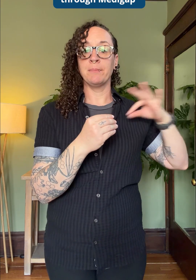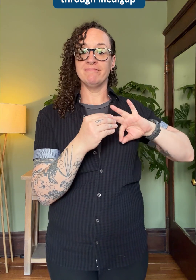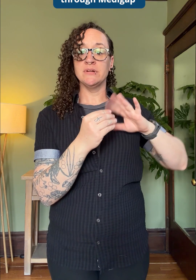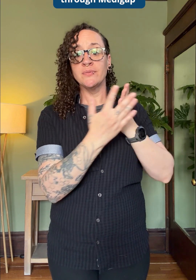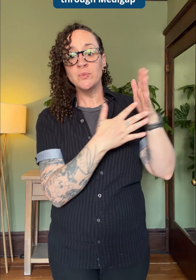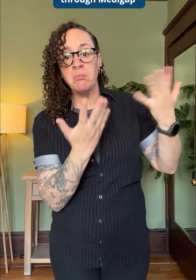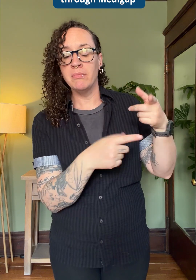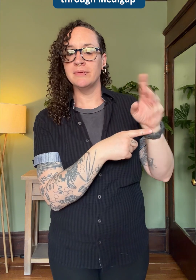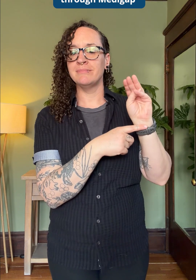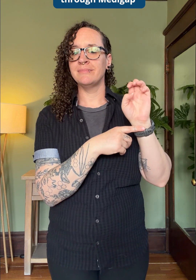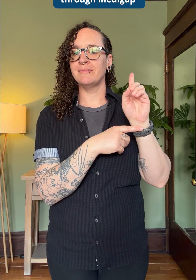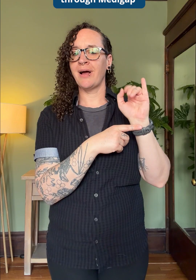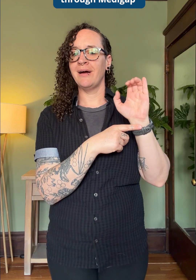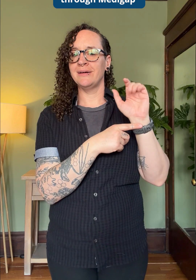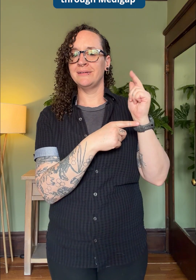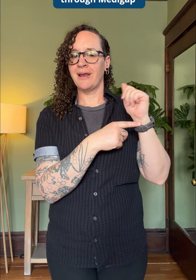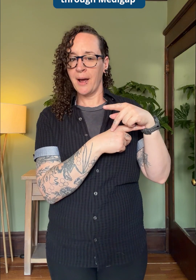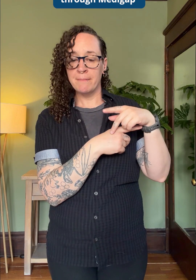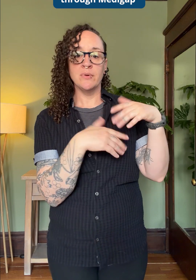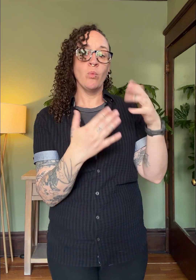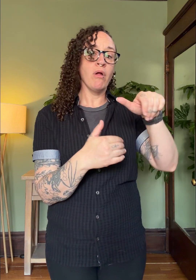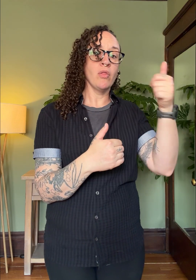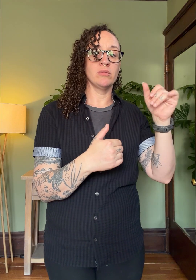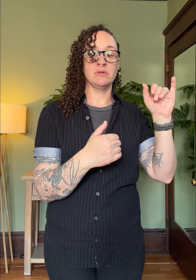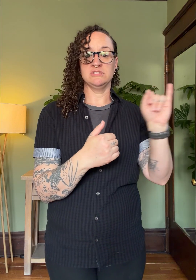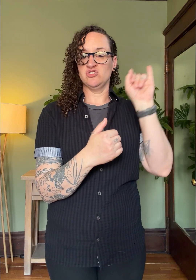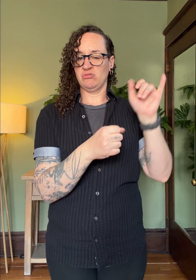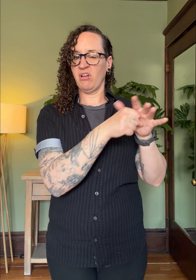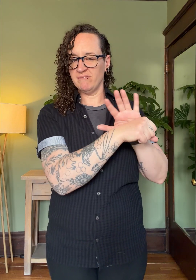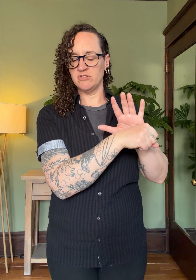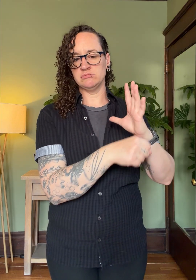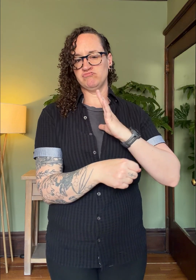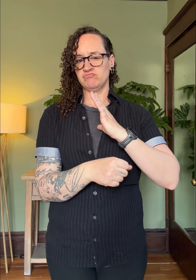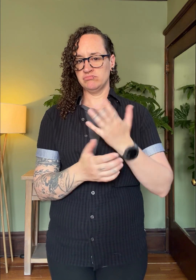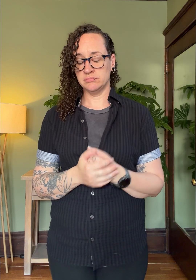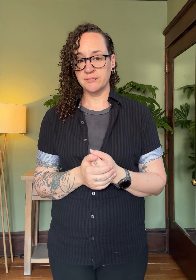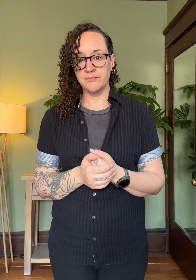benefits through Medigap or another insurance coverage.